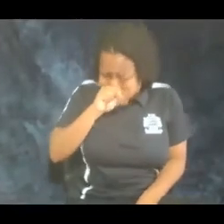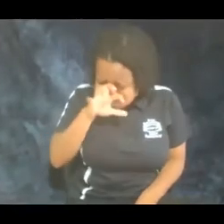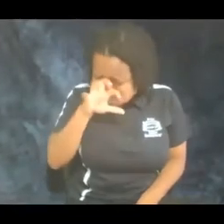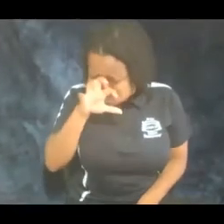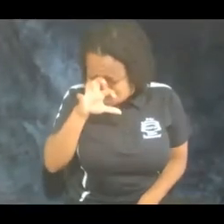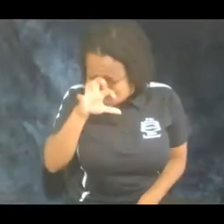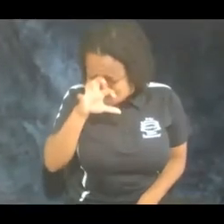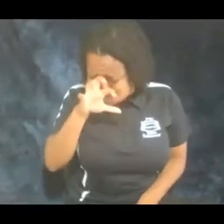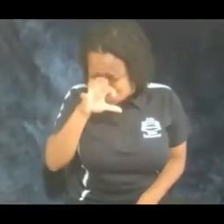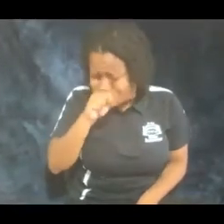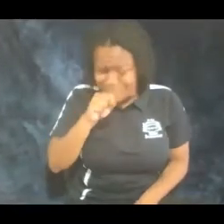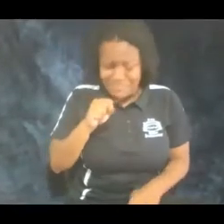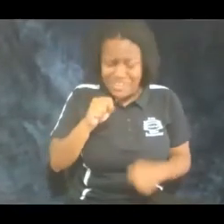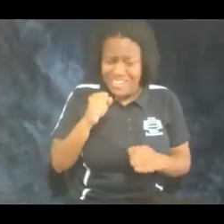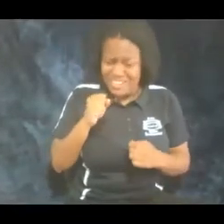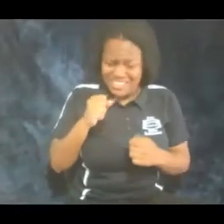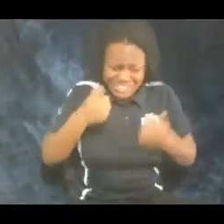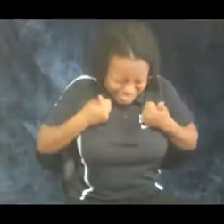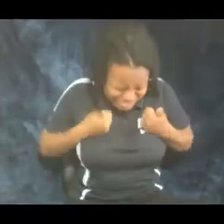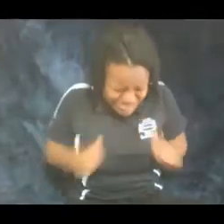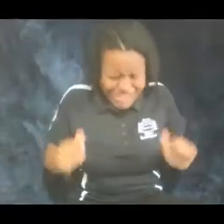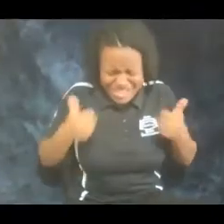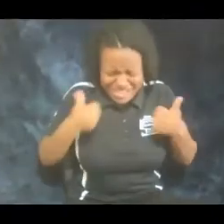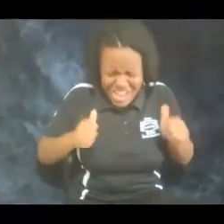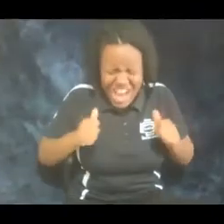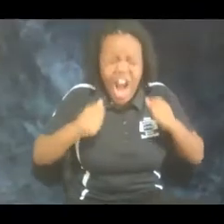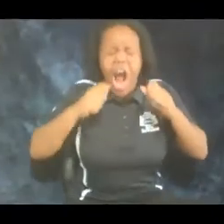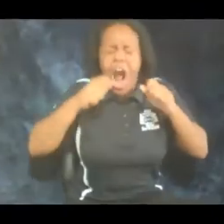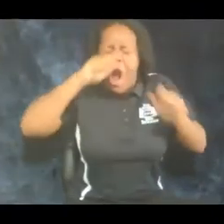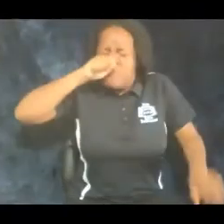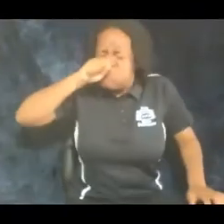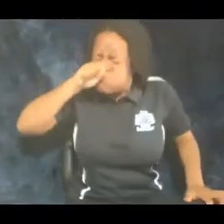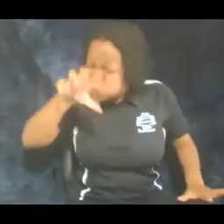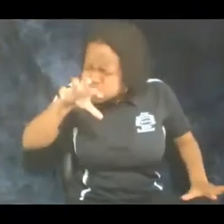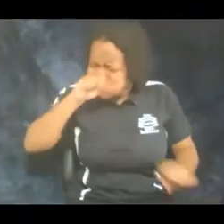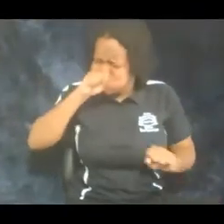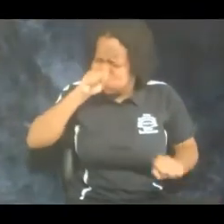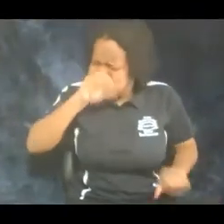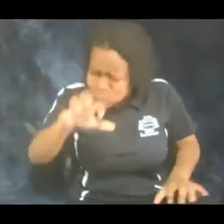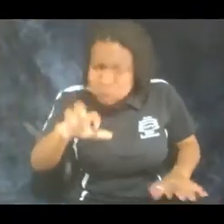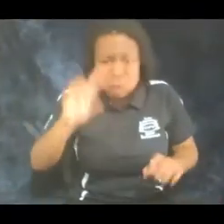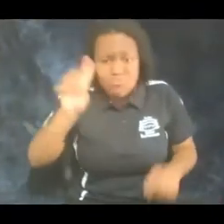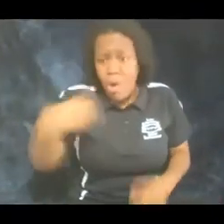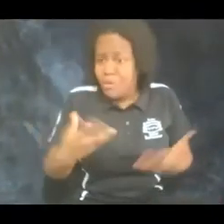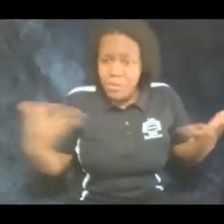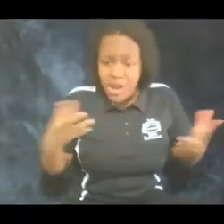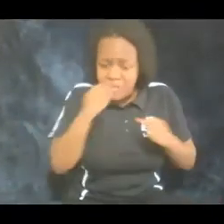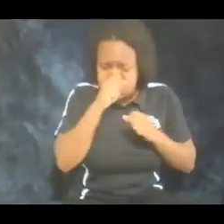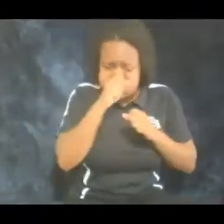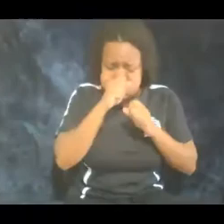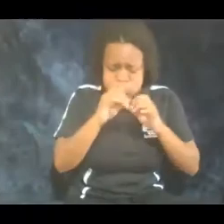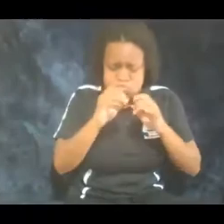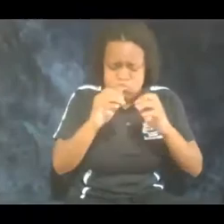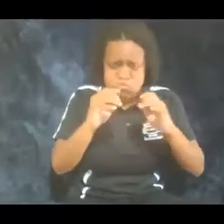no matter how hard he snorted, all he blew were streams of bubbles until he was standing